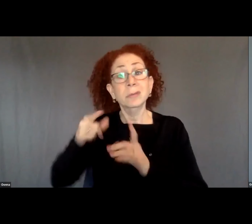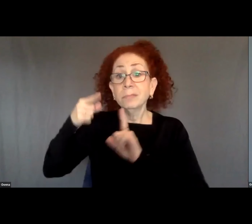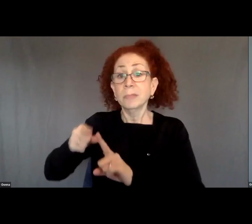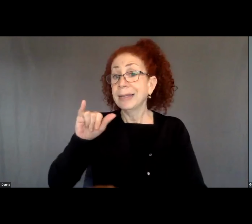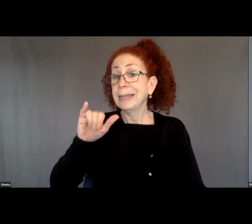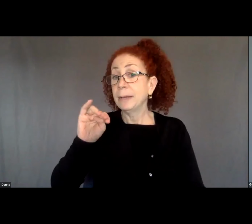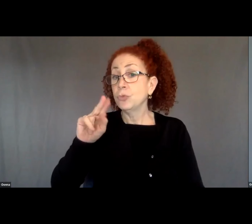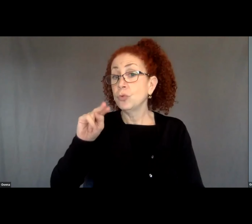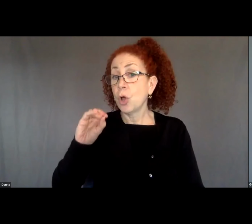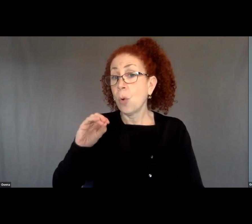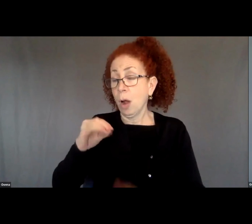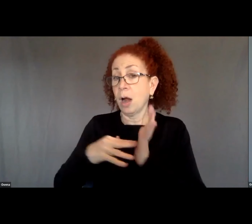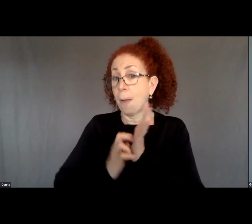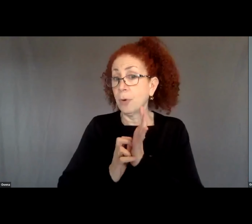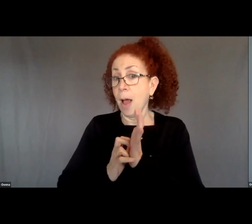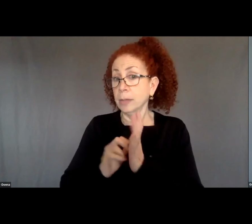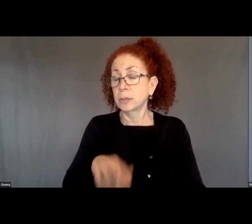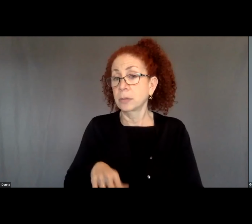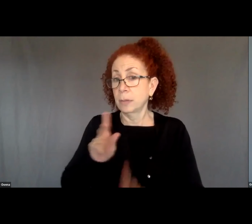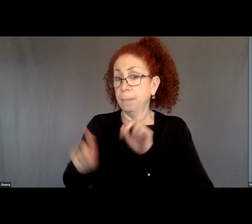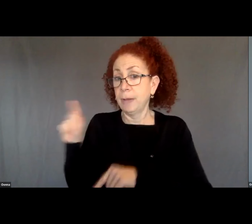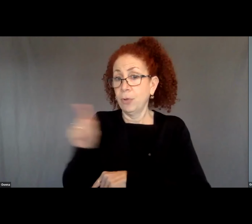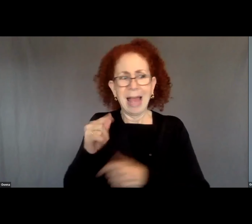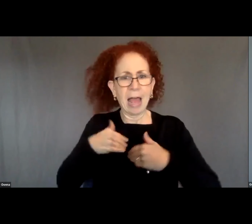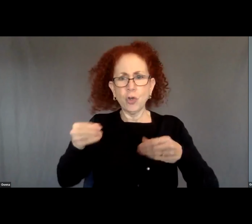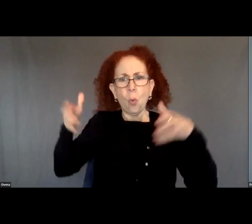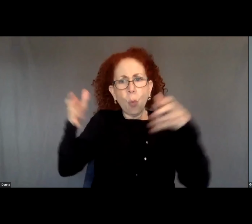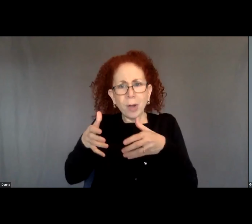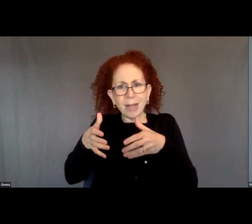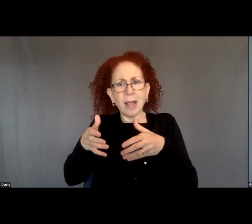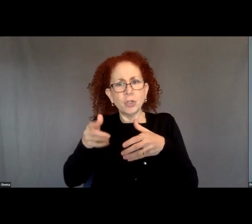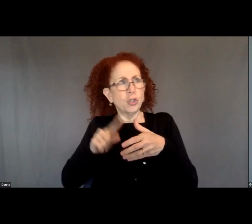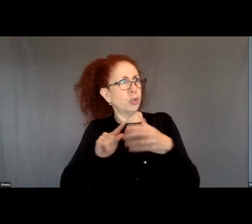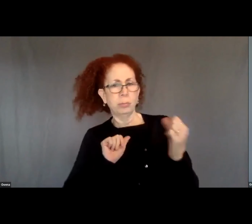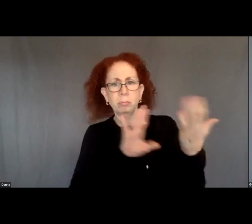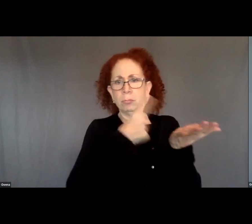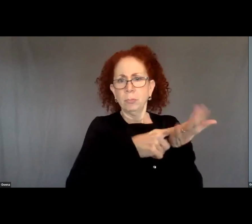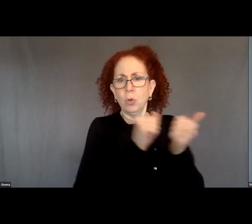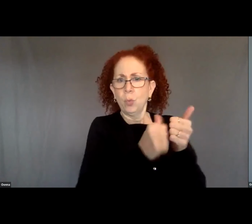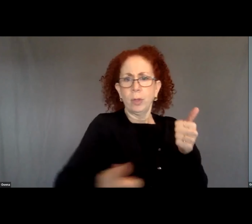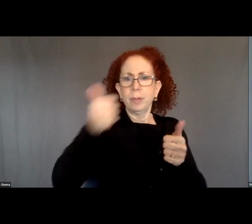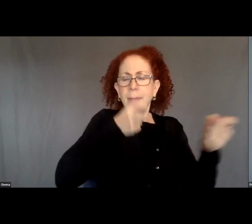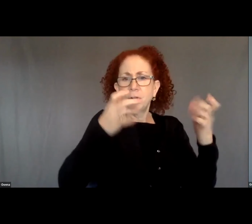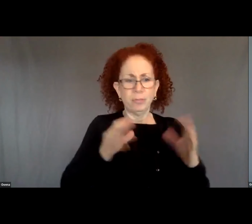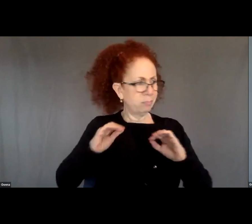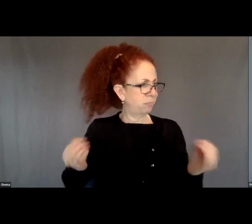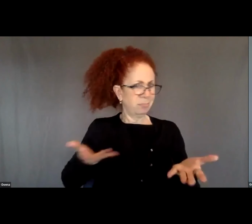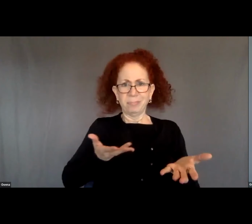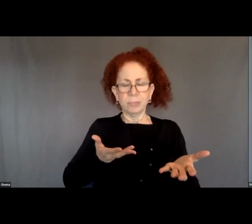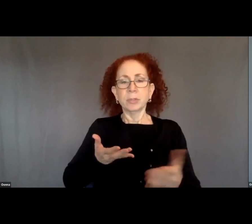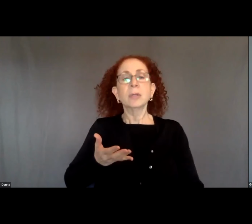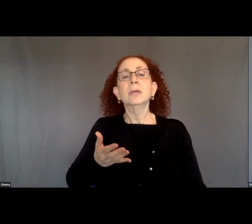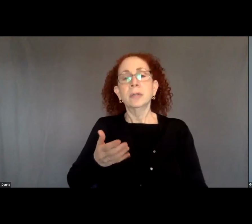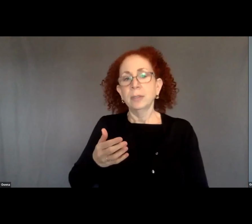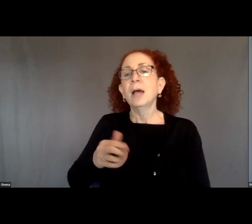individuals, and yet there was no body of students for the administration to consult. So to that end, me and my